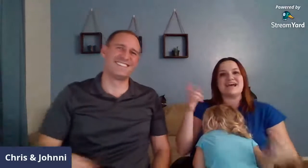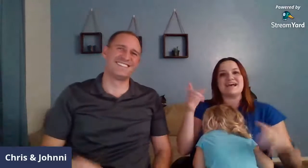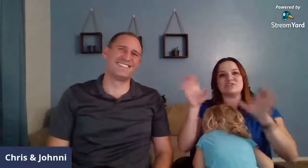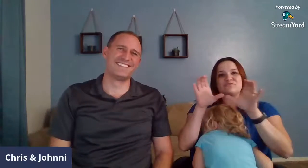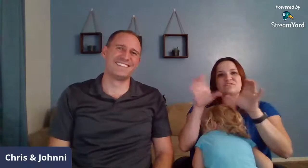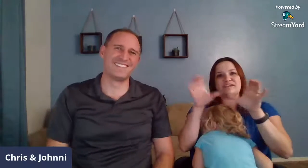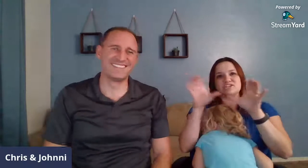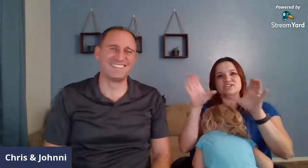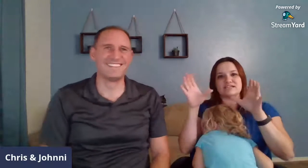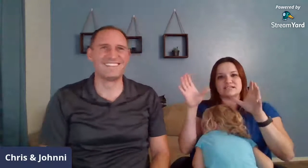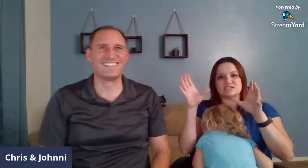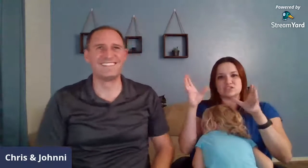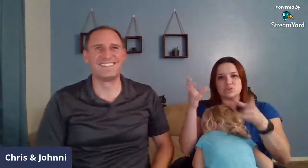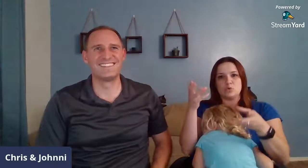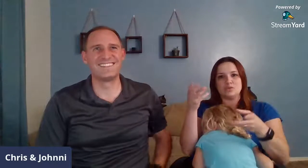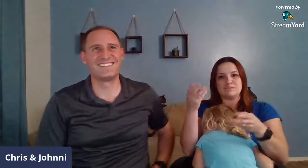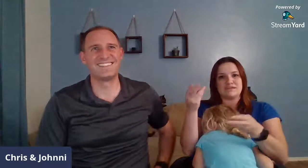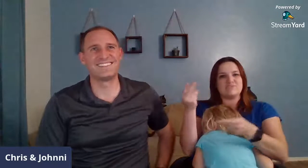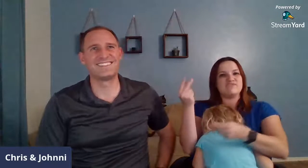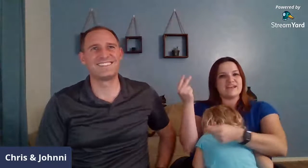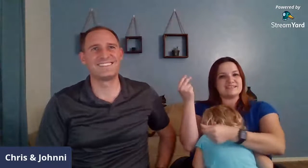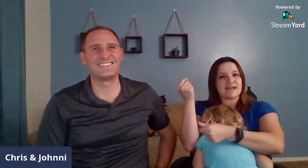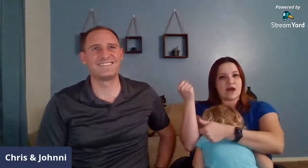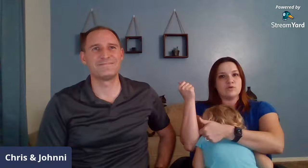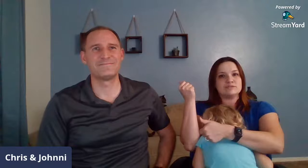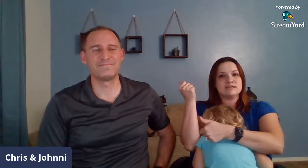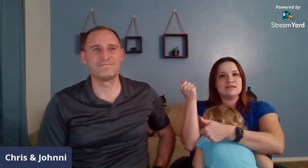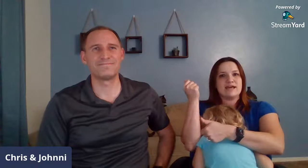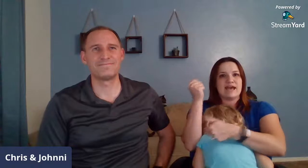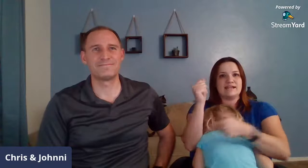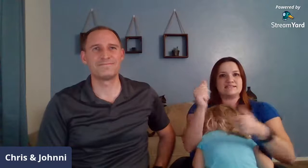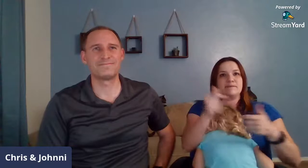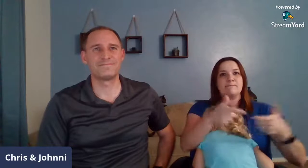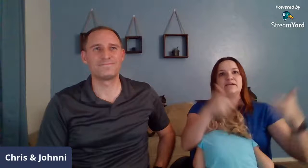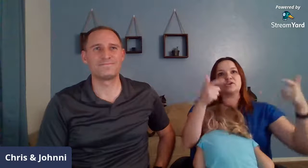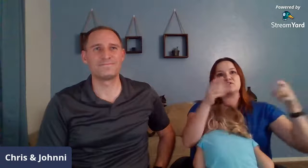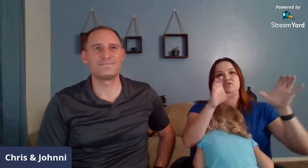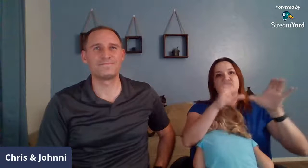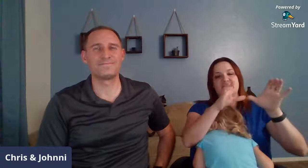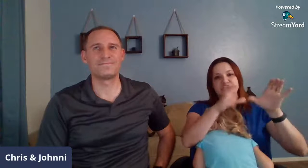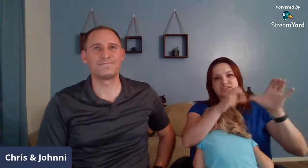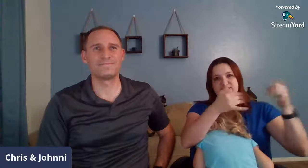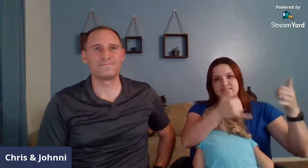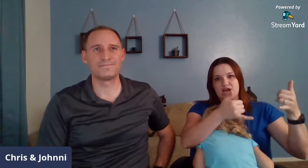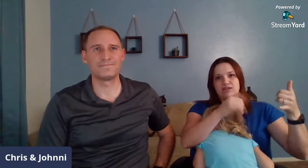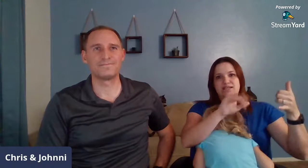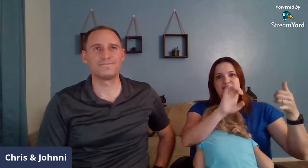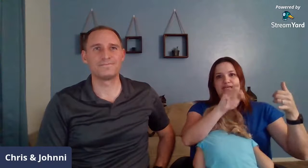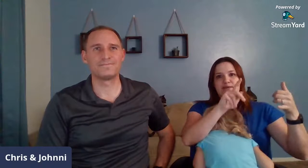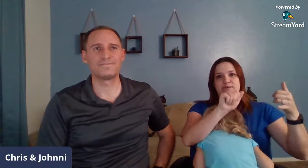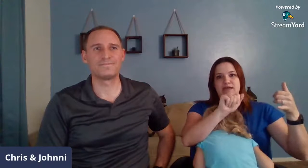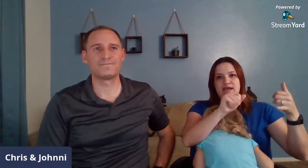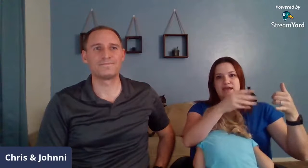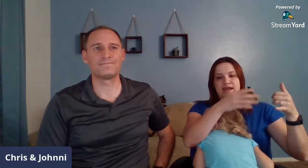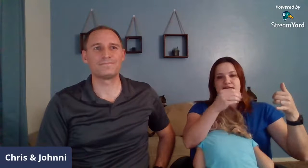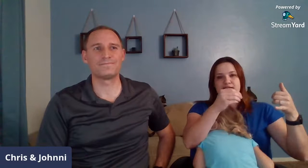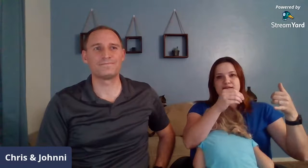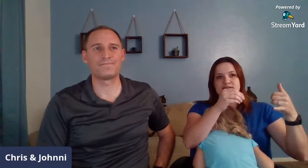that certification is slowly being phased out. And it's the bigger certifications now, like the EIPA and